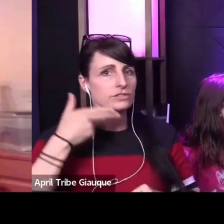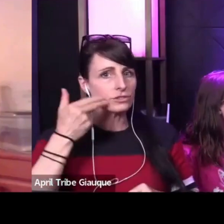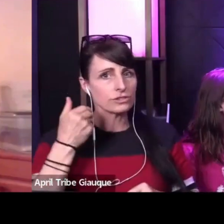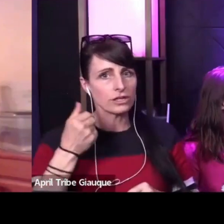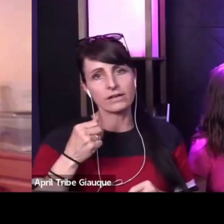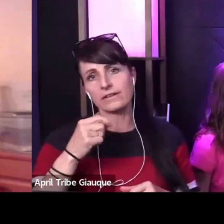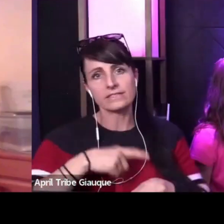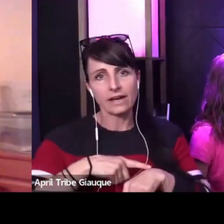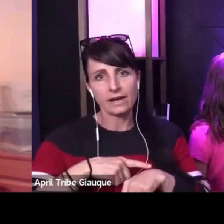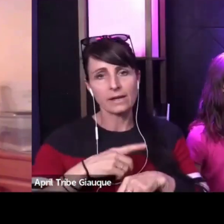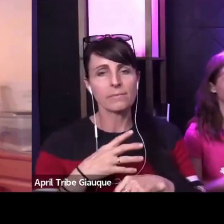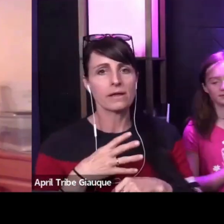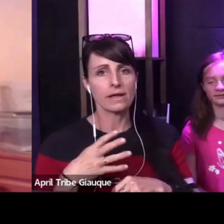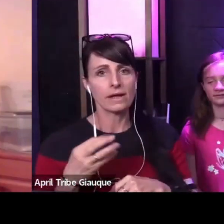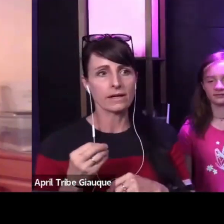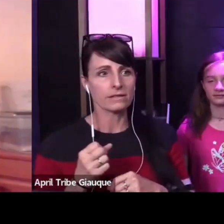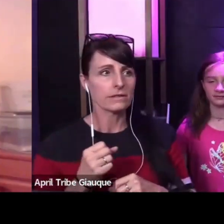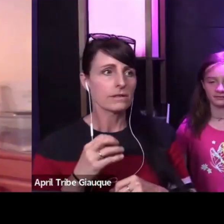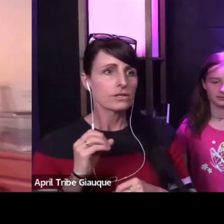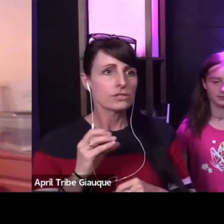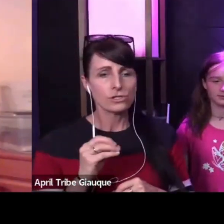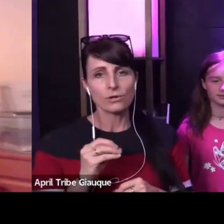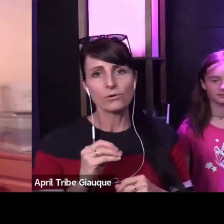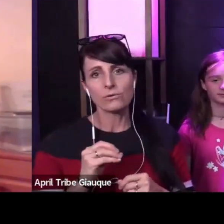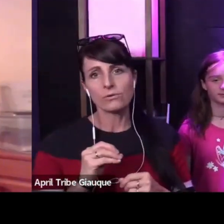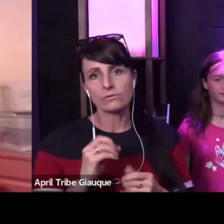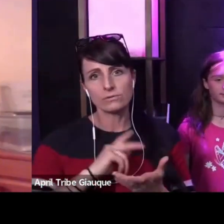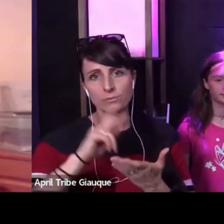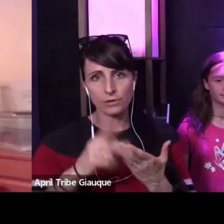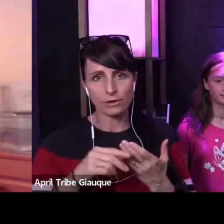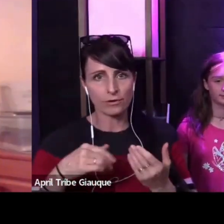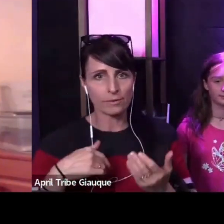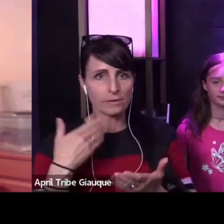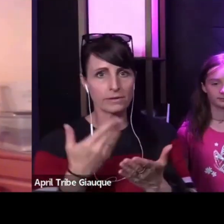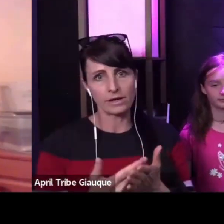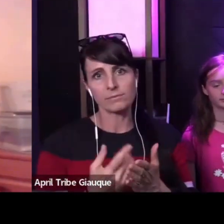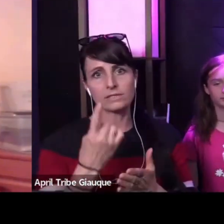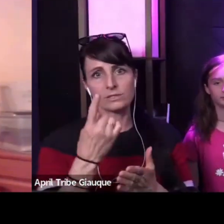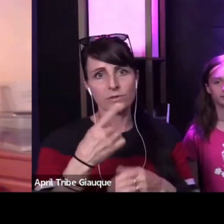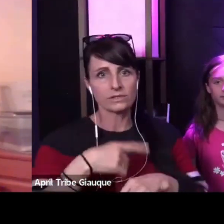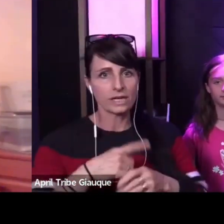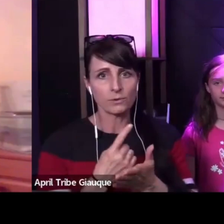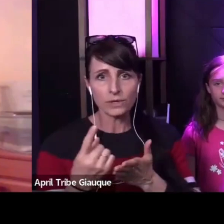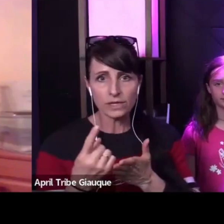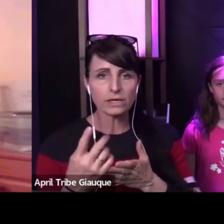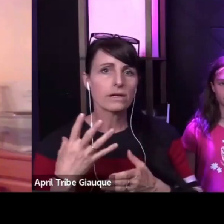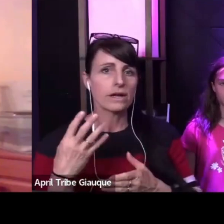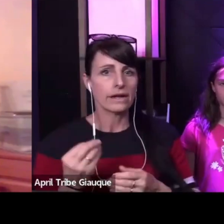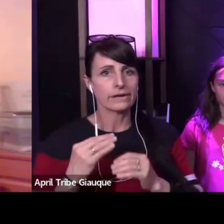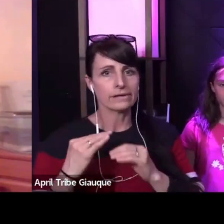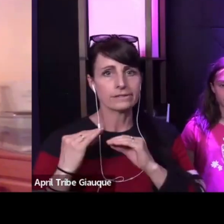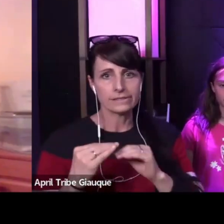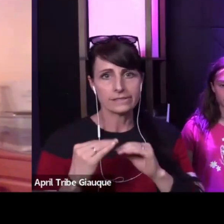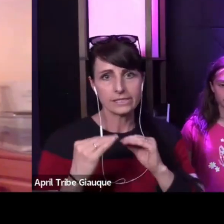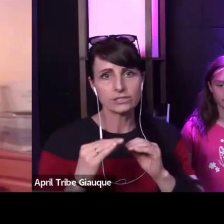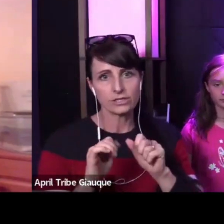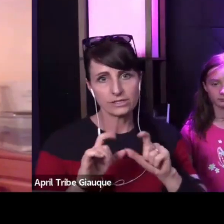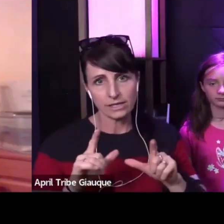Oh, okay, gotcha. Yeah, they had that program in Utah where we were living at the time. And so they would send someone out once a